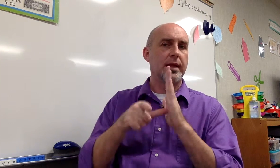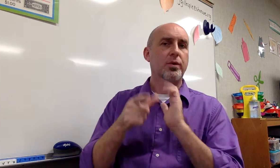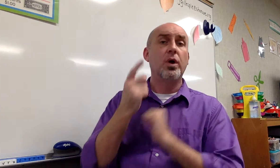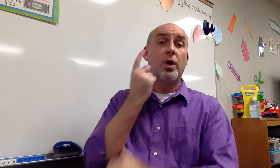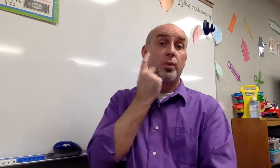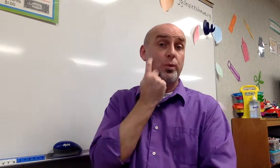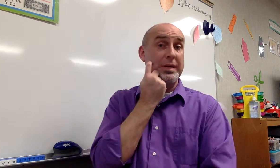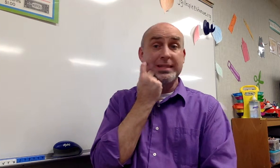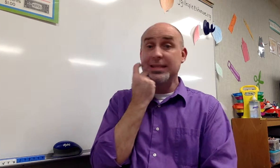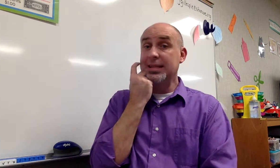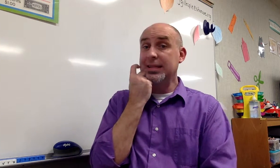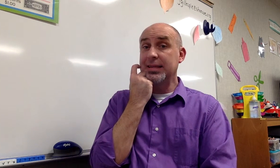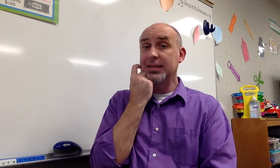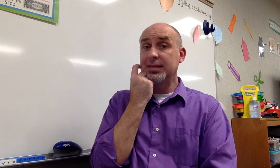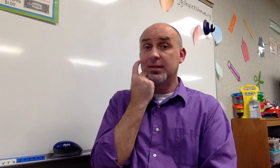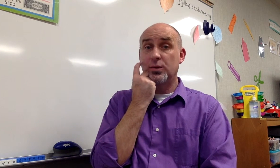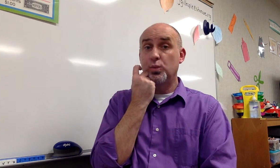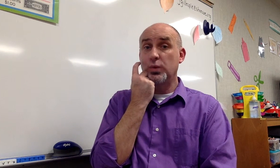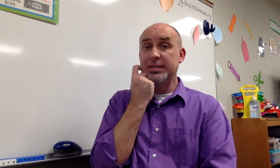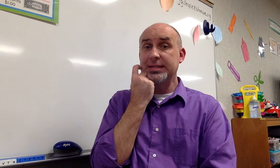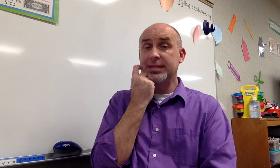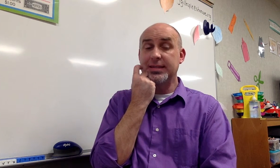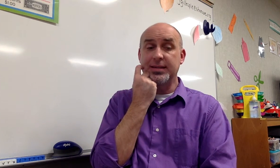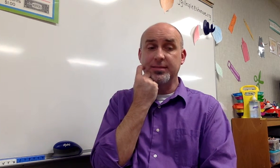later, recently, recently,